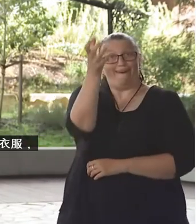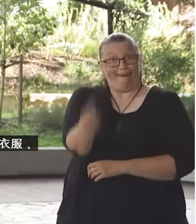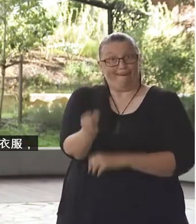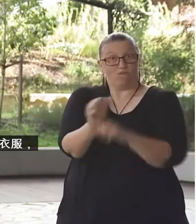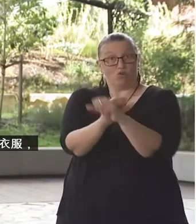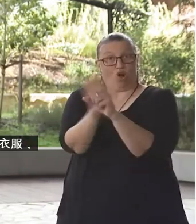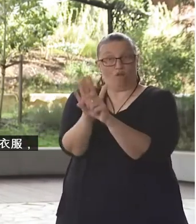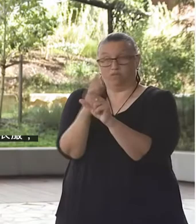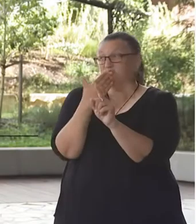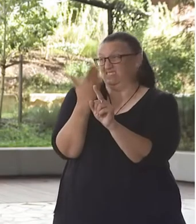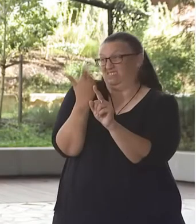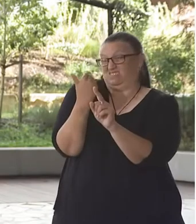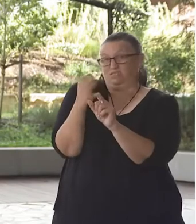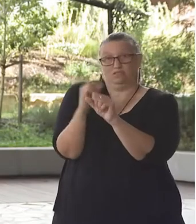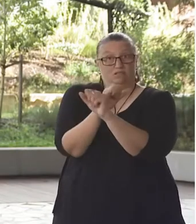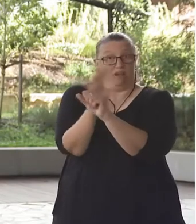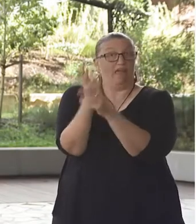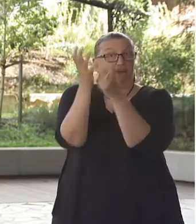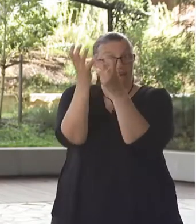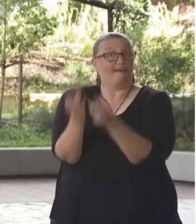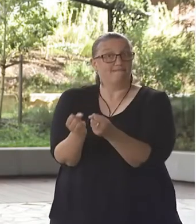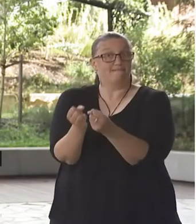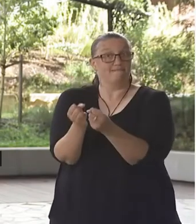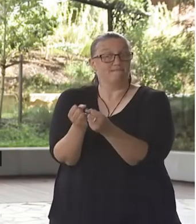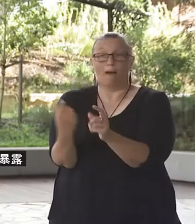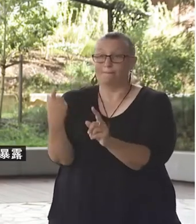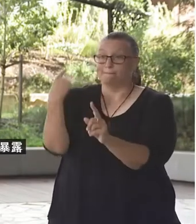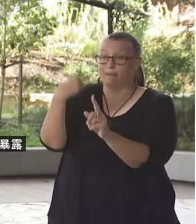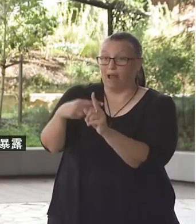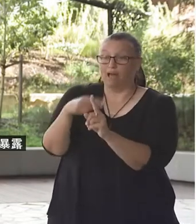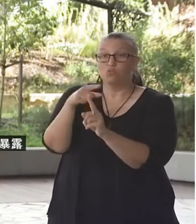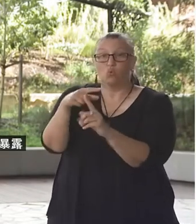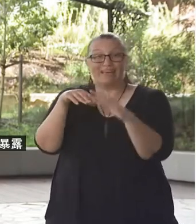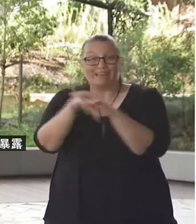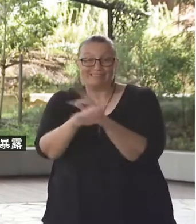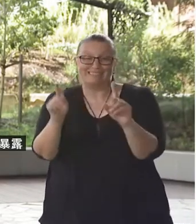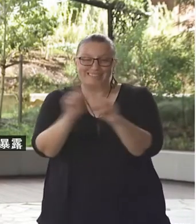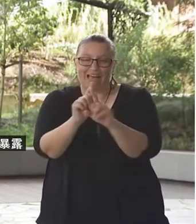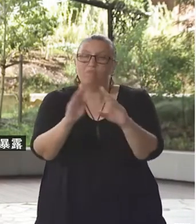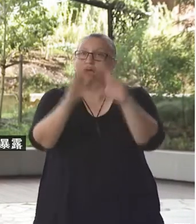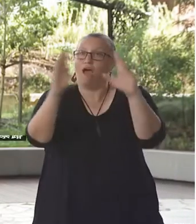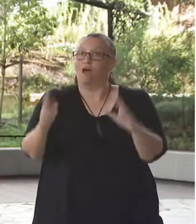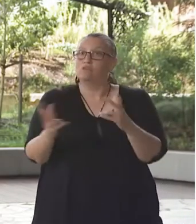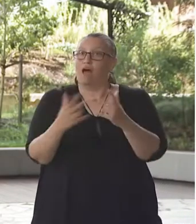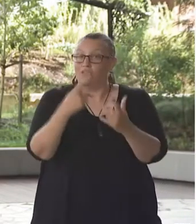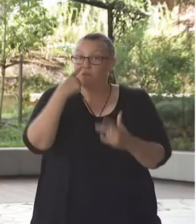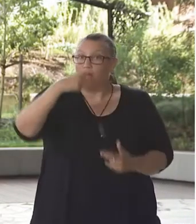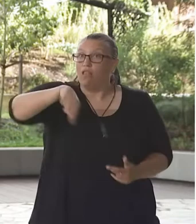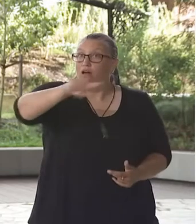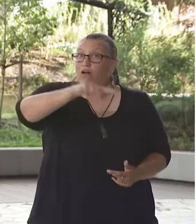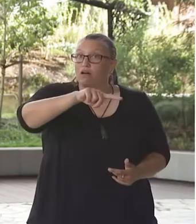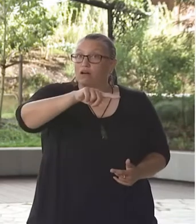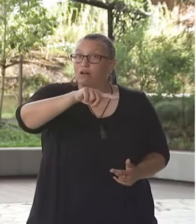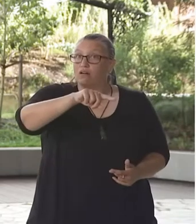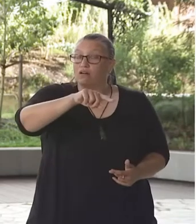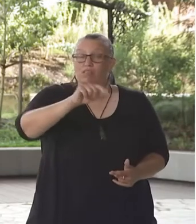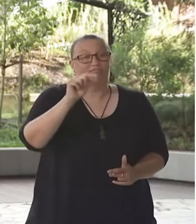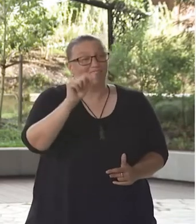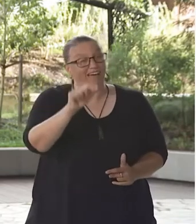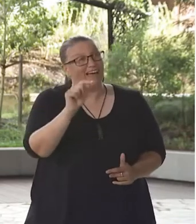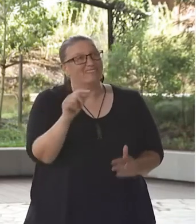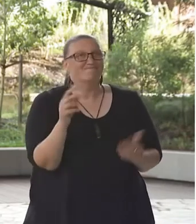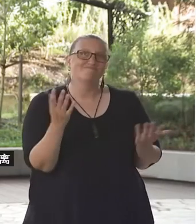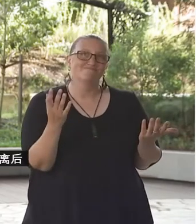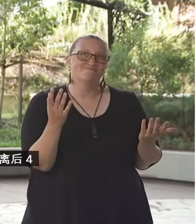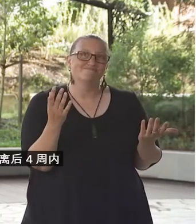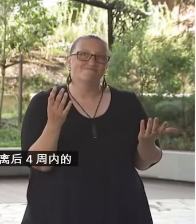with recent COVID who have had a high risk exposure, like a household contacts, they are not,